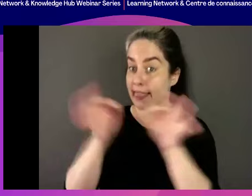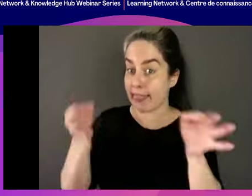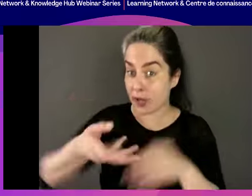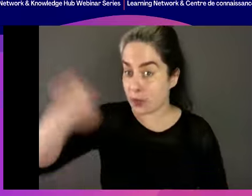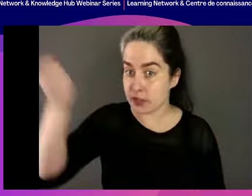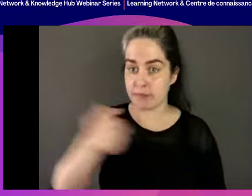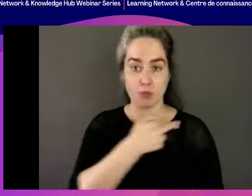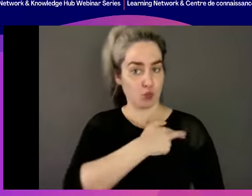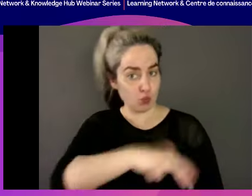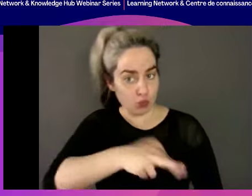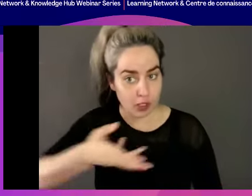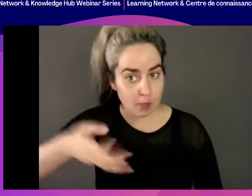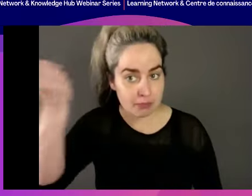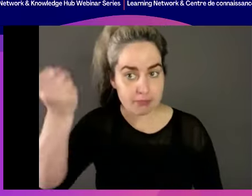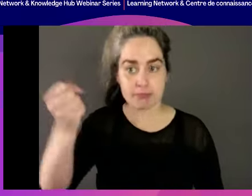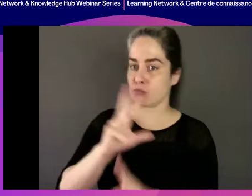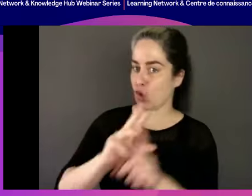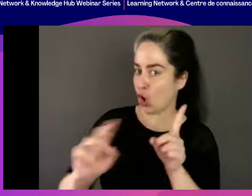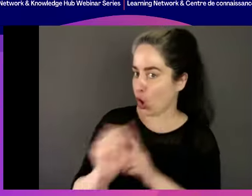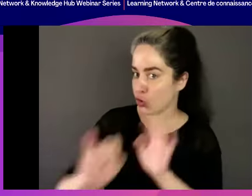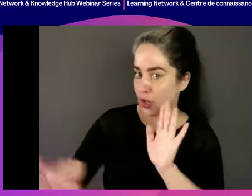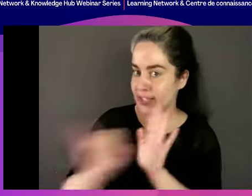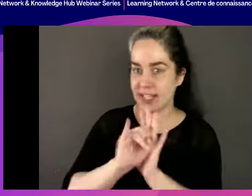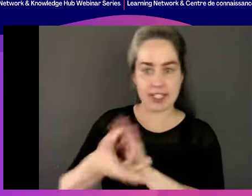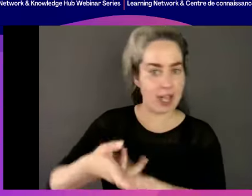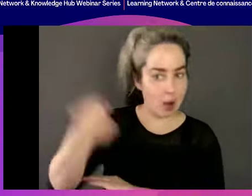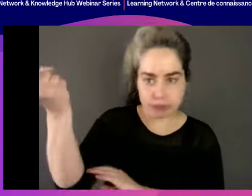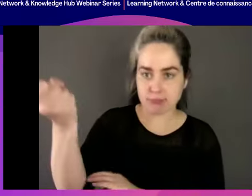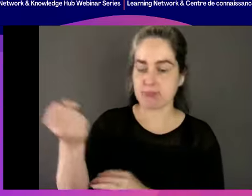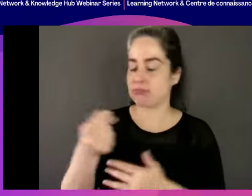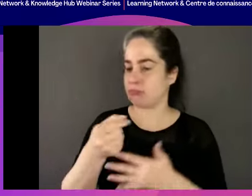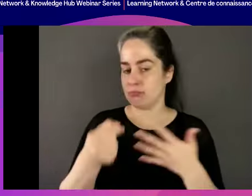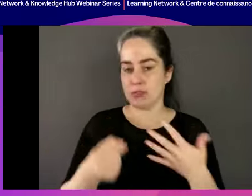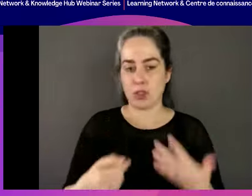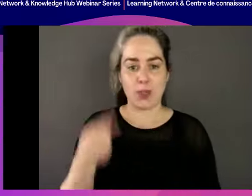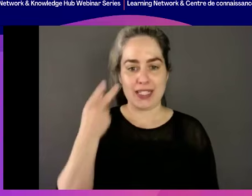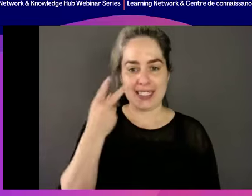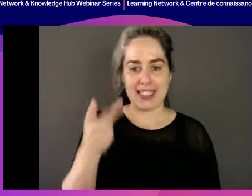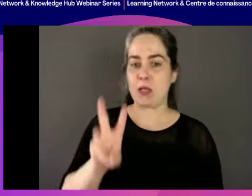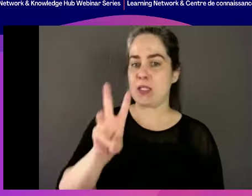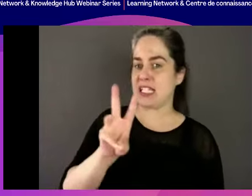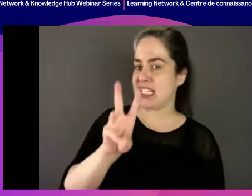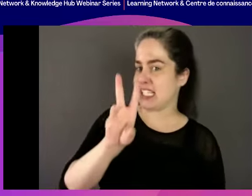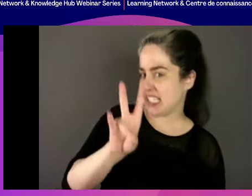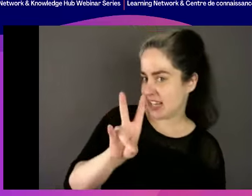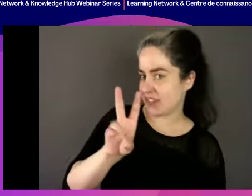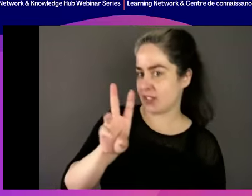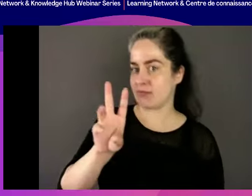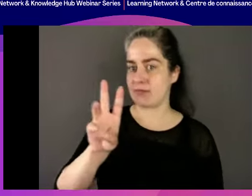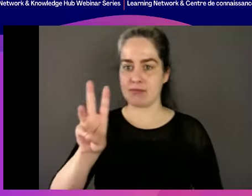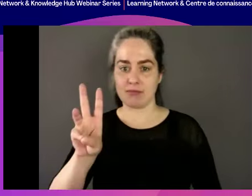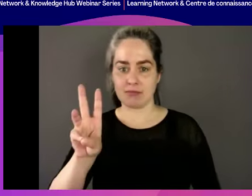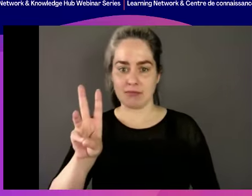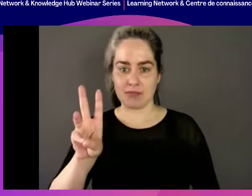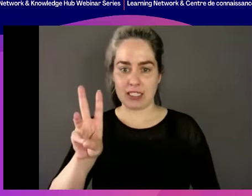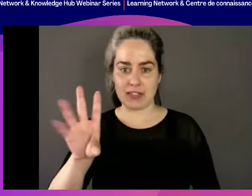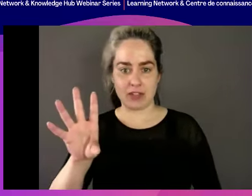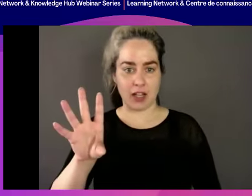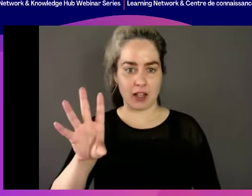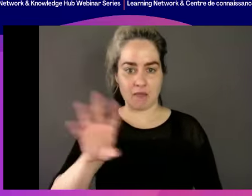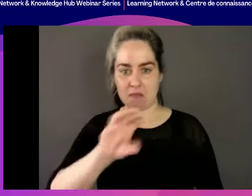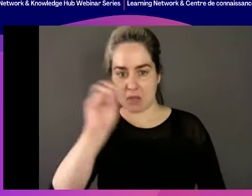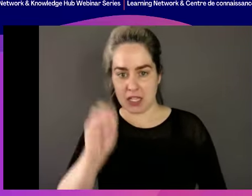identity, and we see between 67 to 75% of those who attended for 3